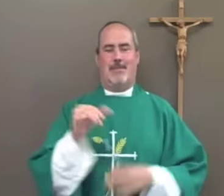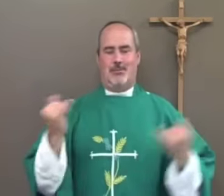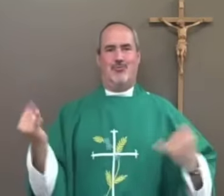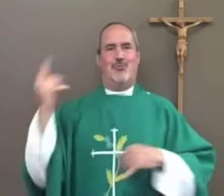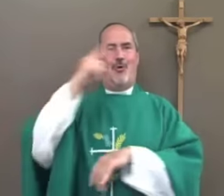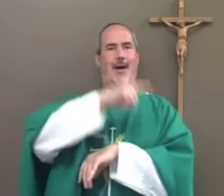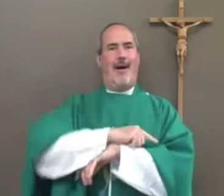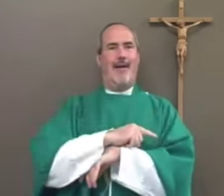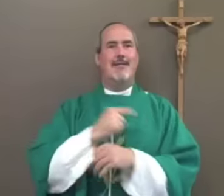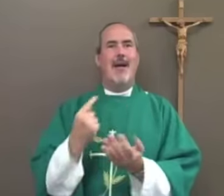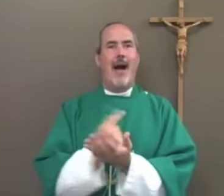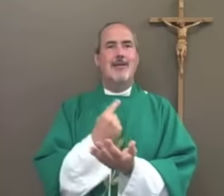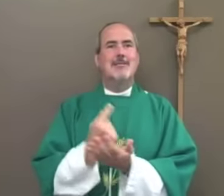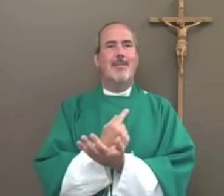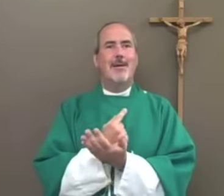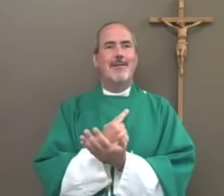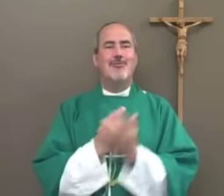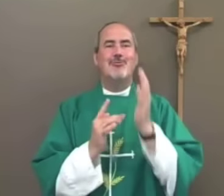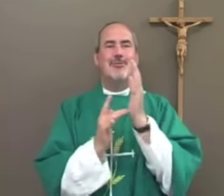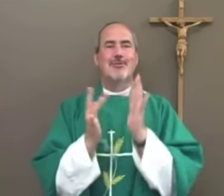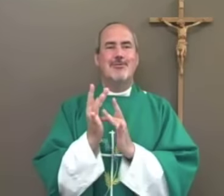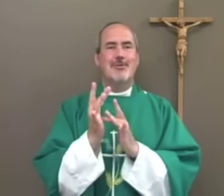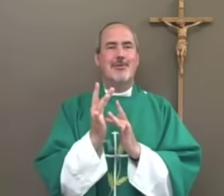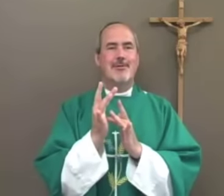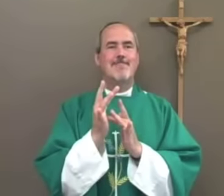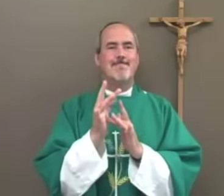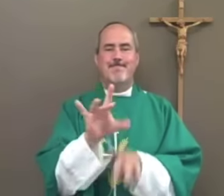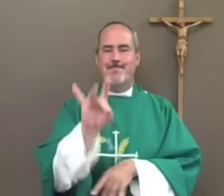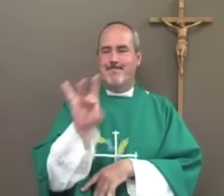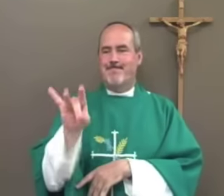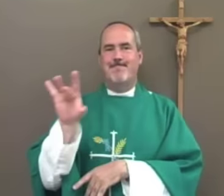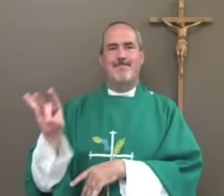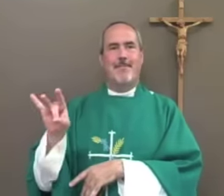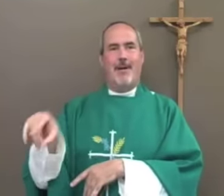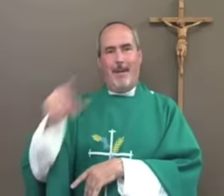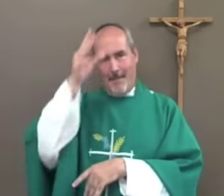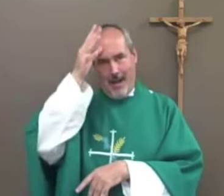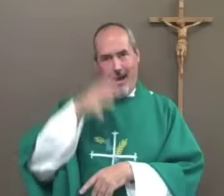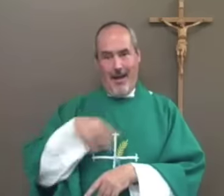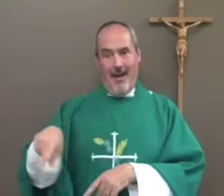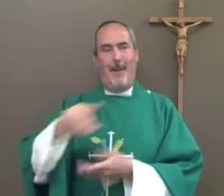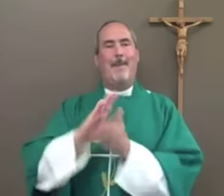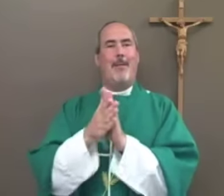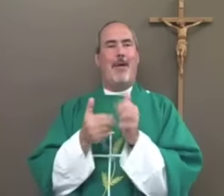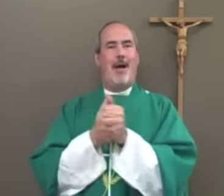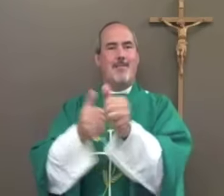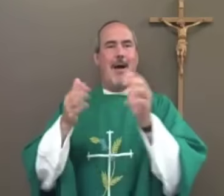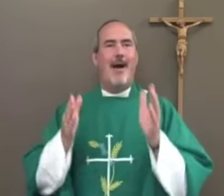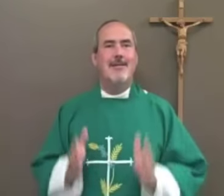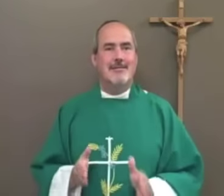here? Today's gospel talks about how Jesus chose his